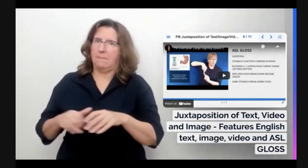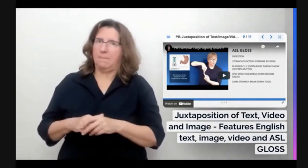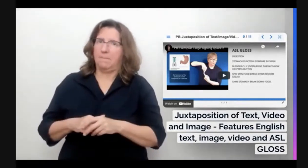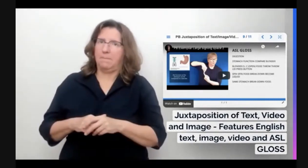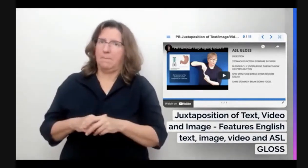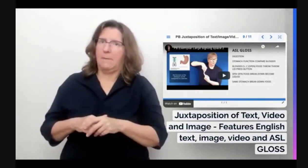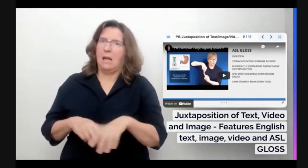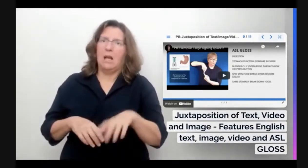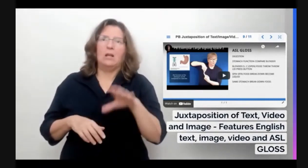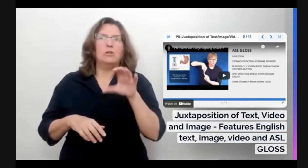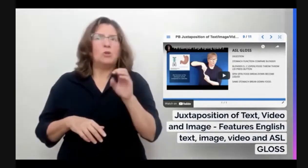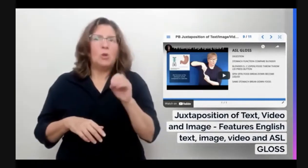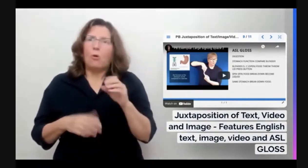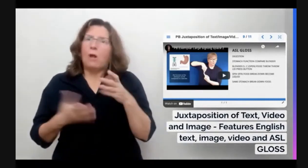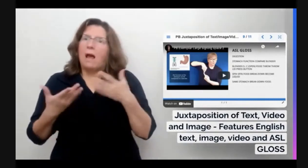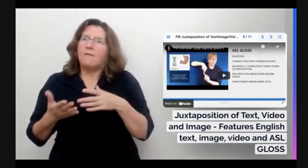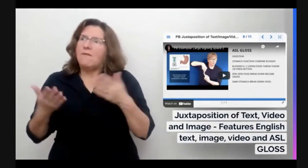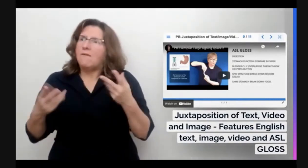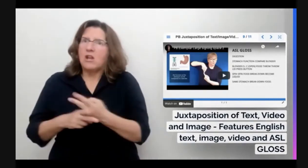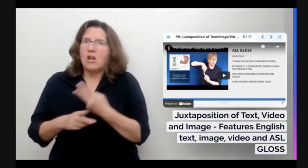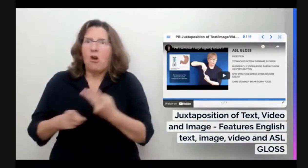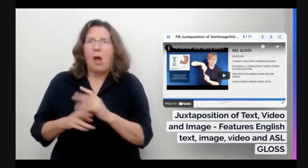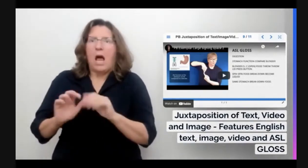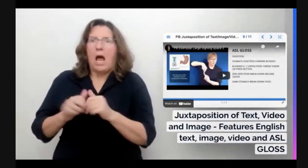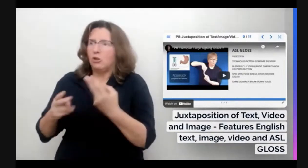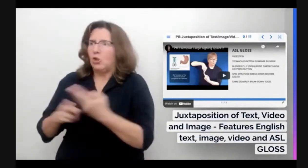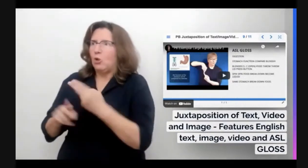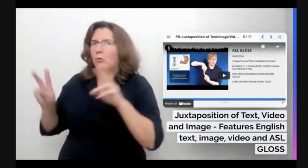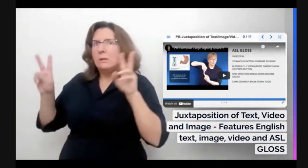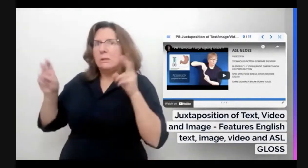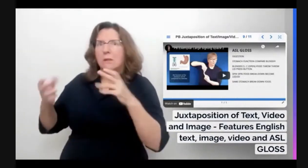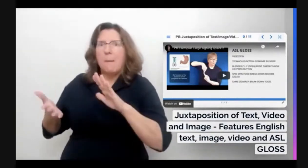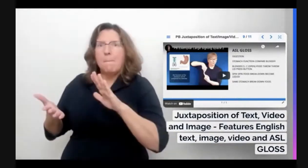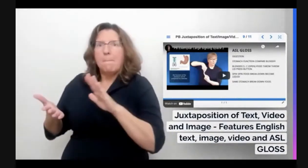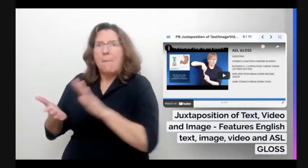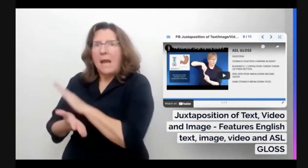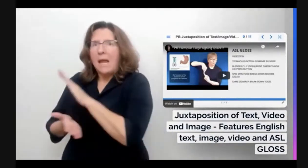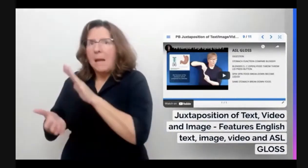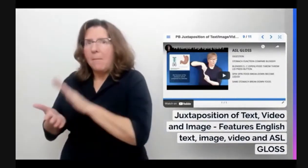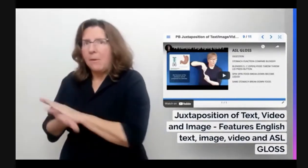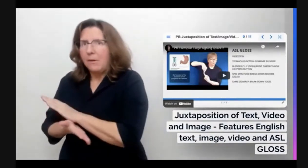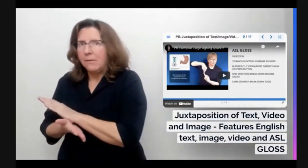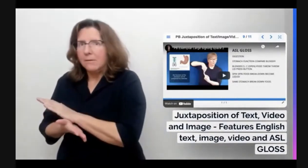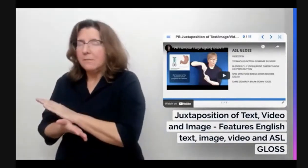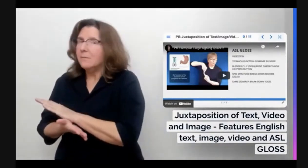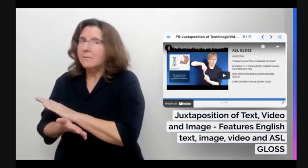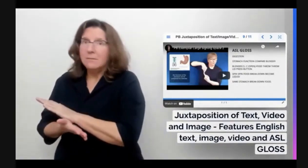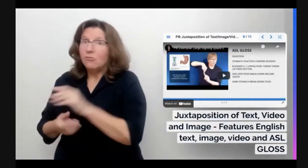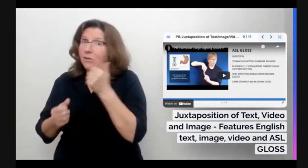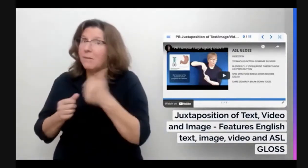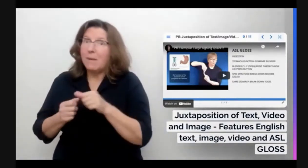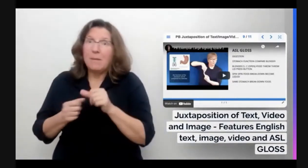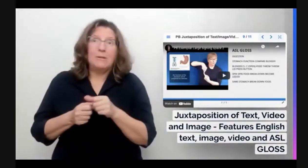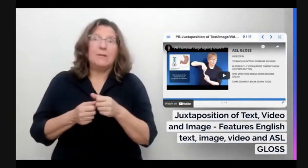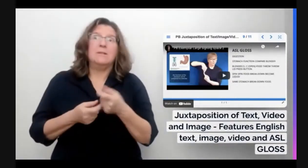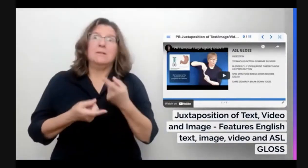written form, this glossing technique has developed to document signed statements on paper.